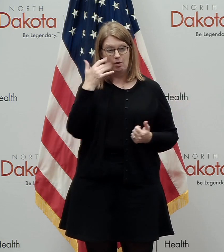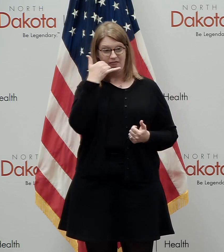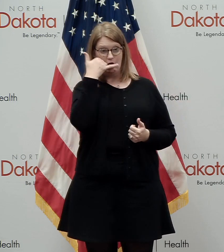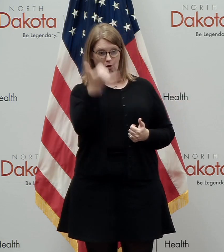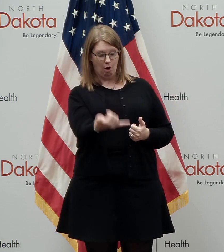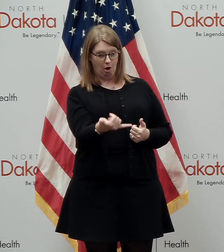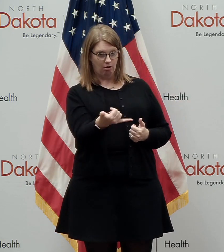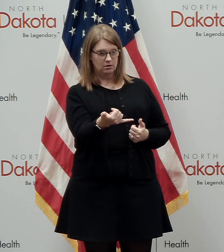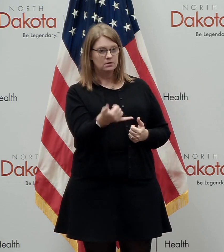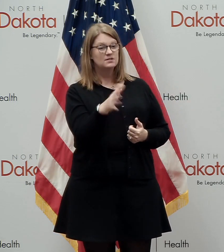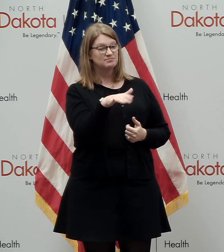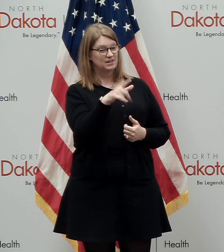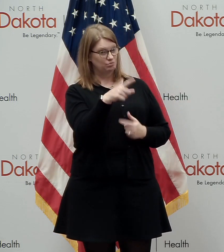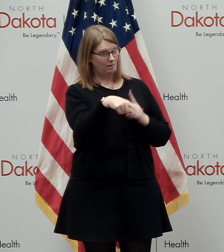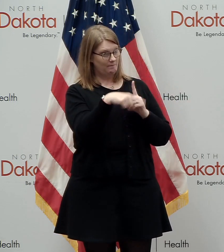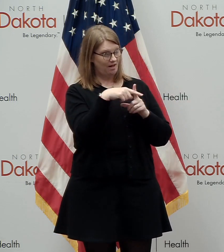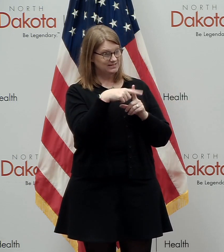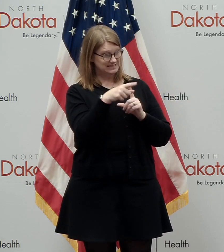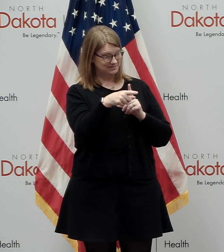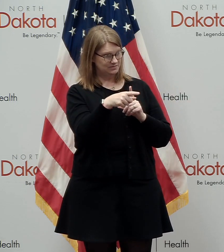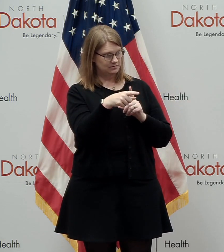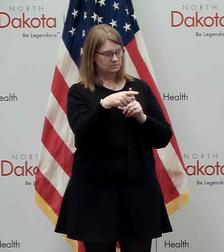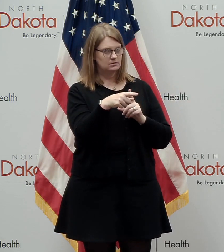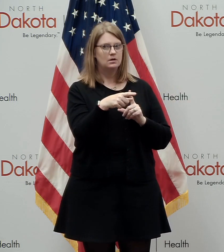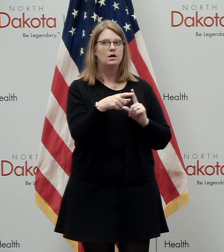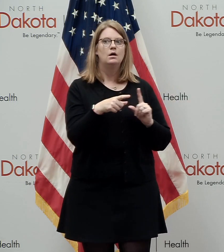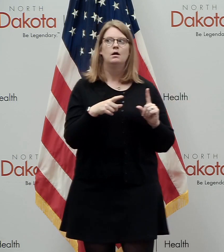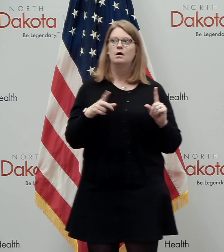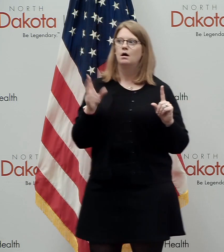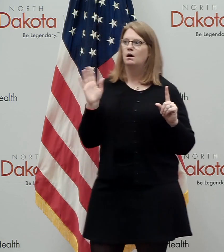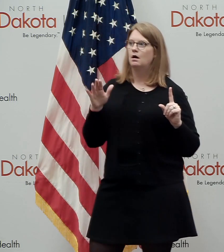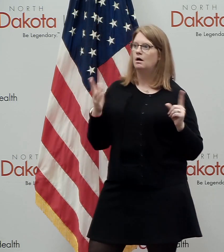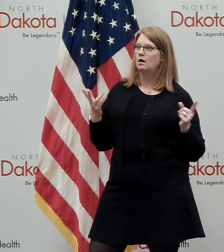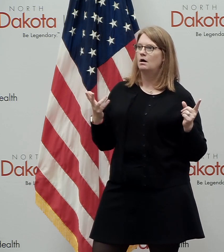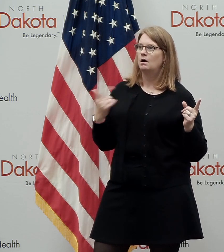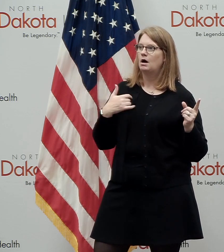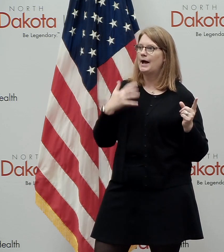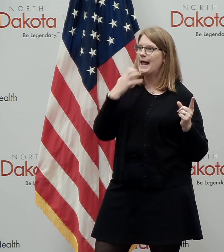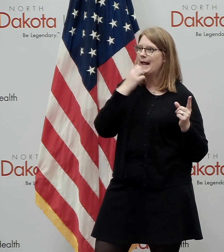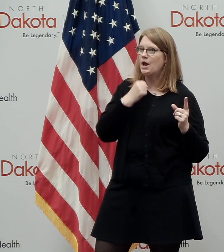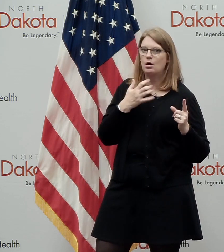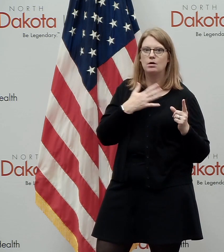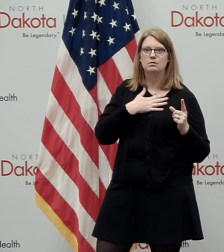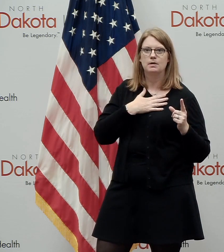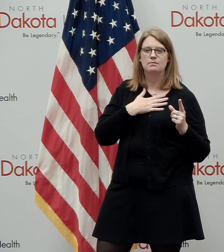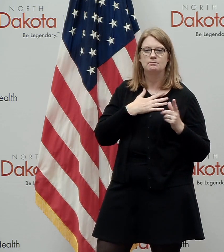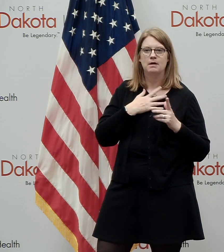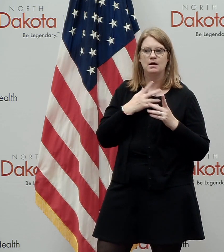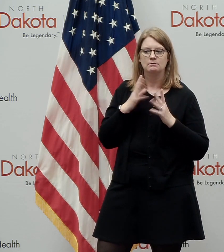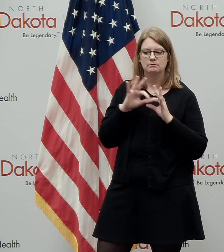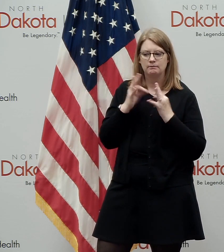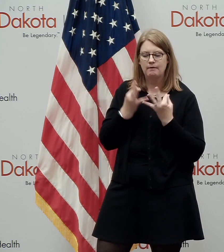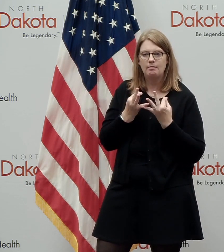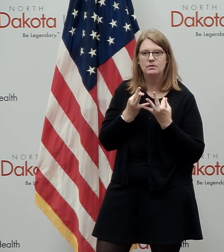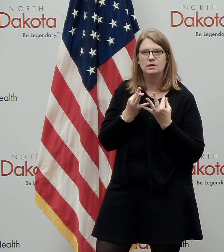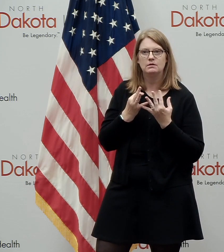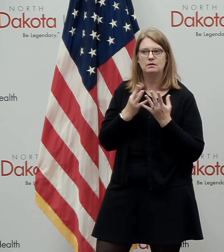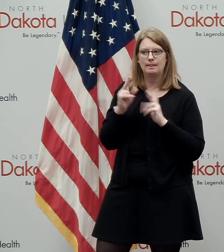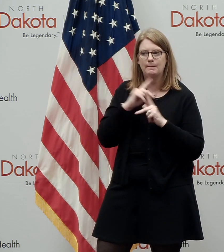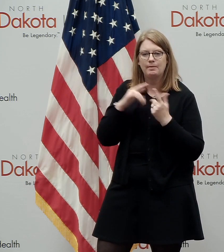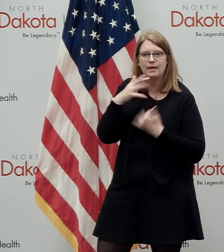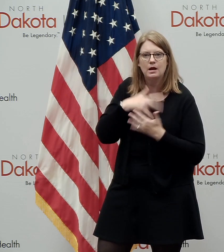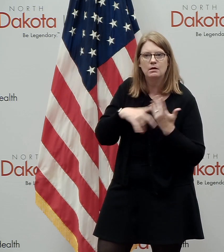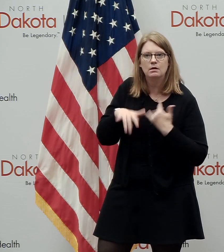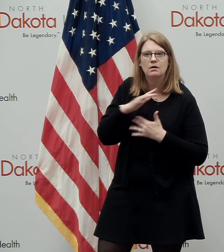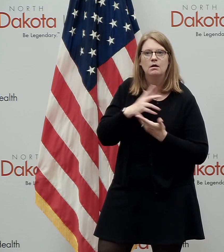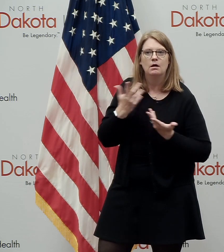you're positive, good time to say to them, yeah, hey, I care about my loved ones. I actually love my loved ones. I love the people I've been hanging out with,